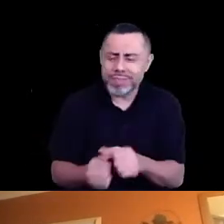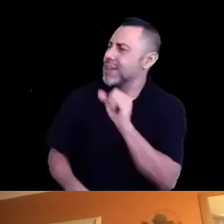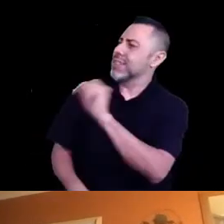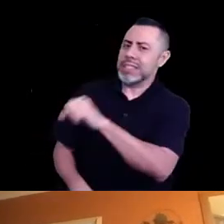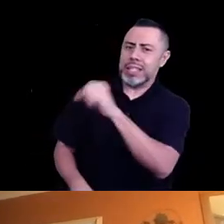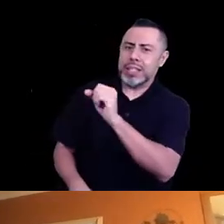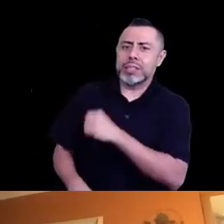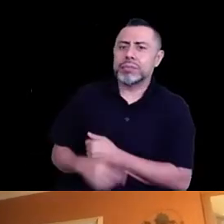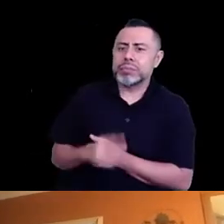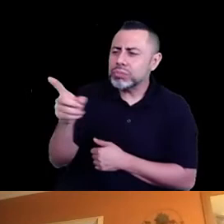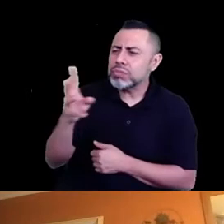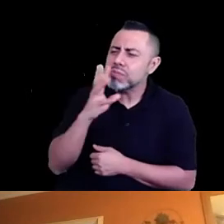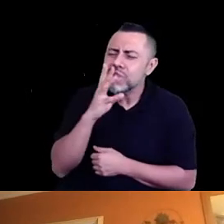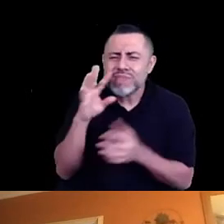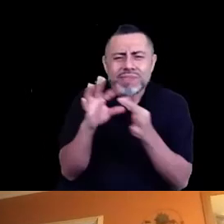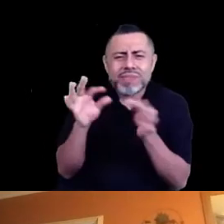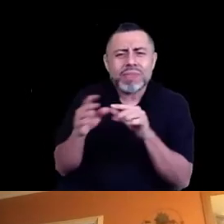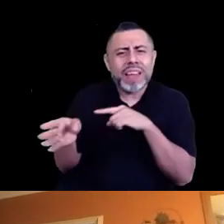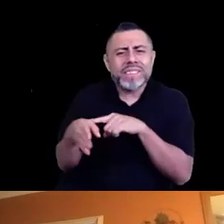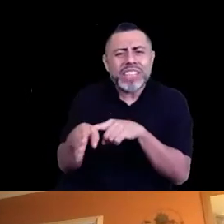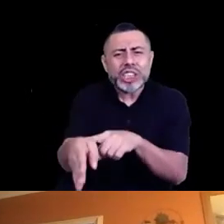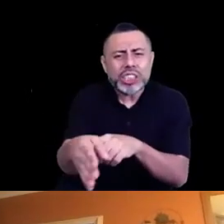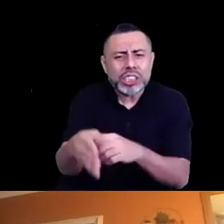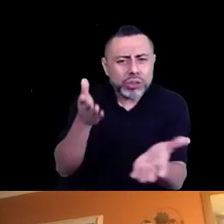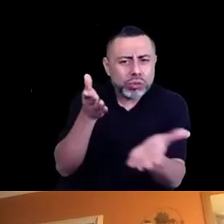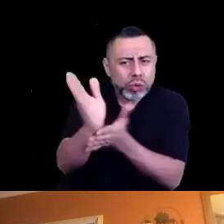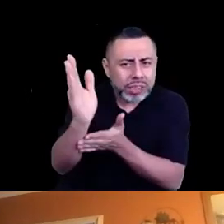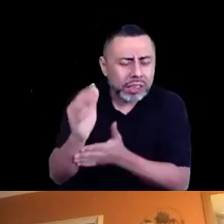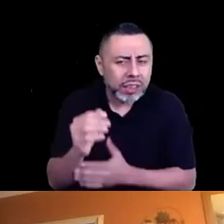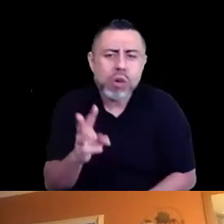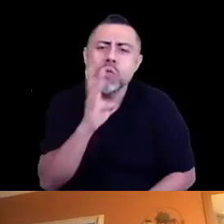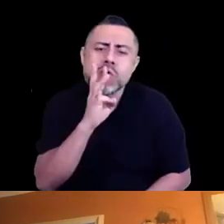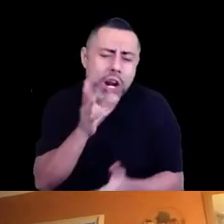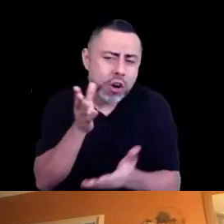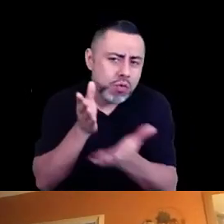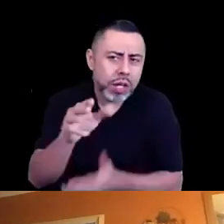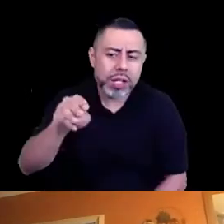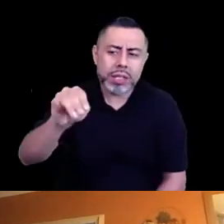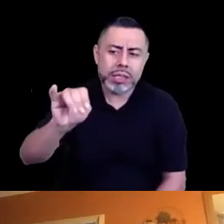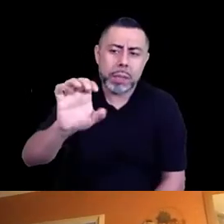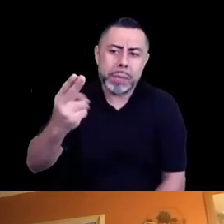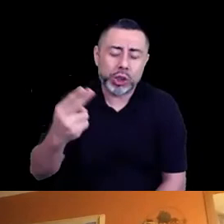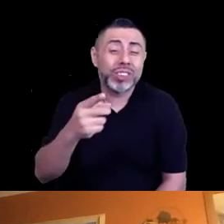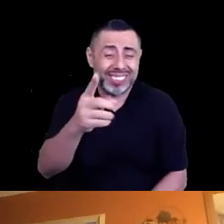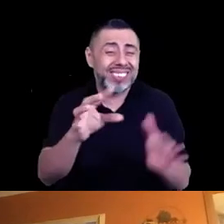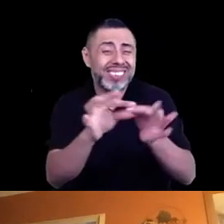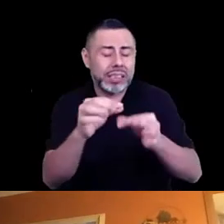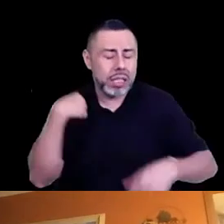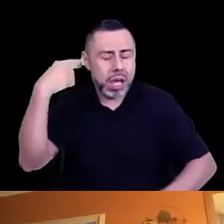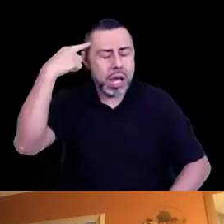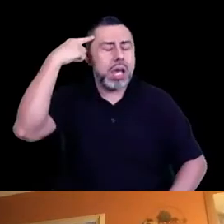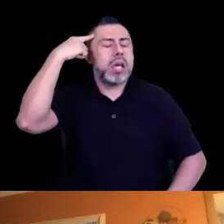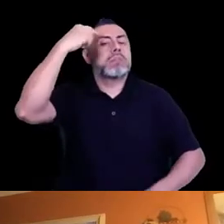the fishing rights and the water rights up in Michigan, it brought me back to a long time ago when I attempted to